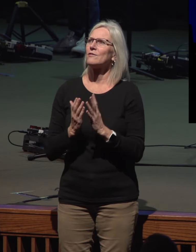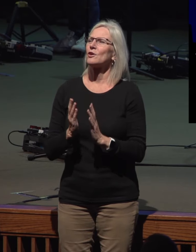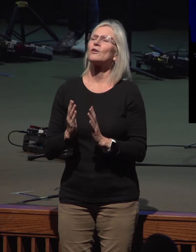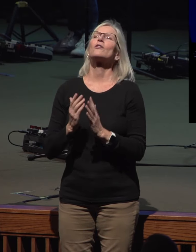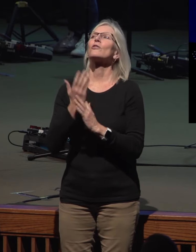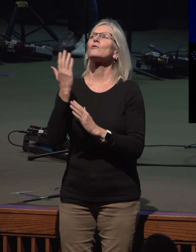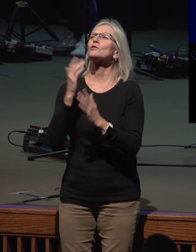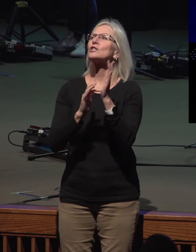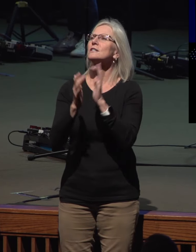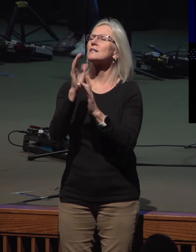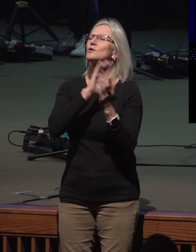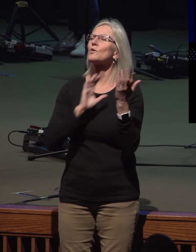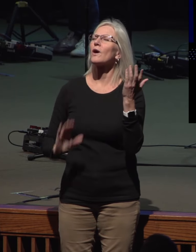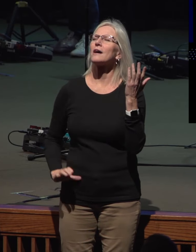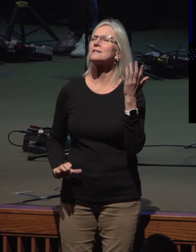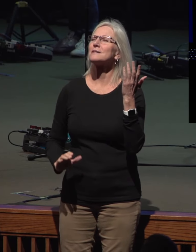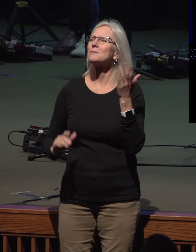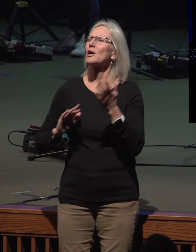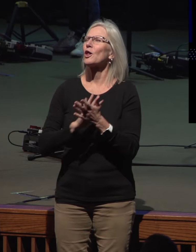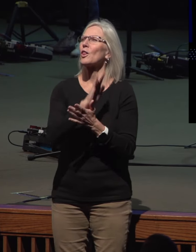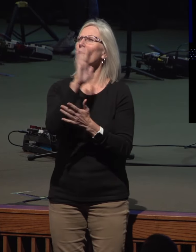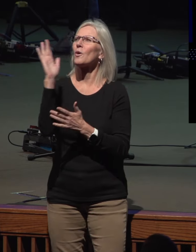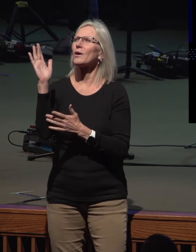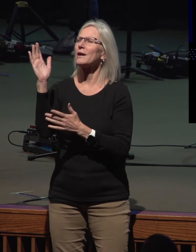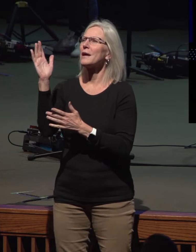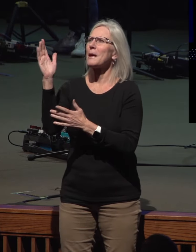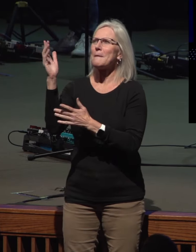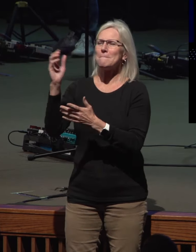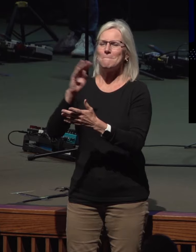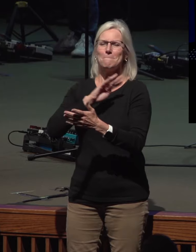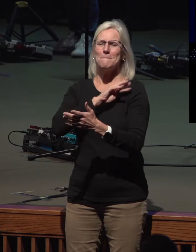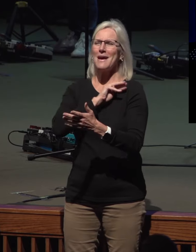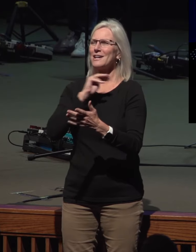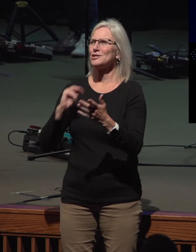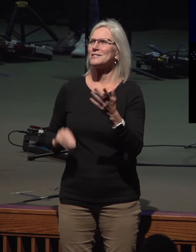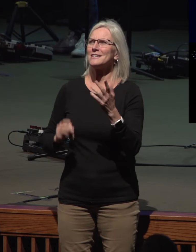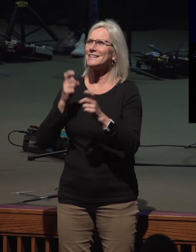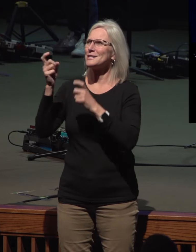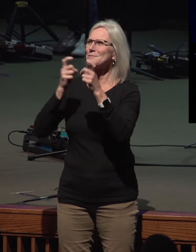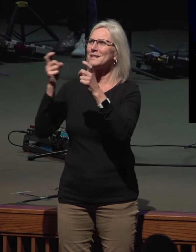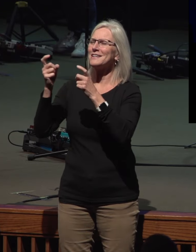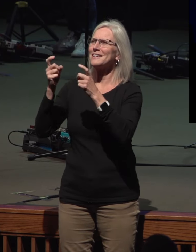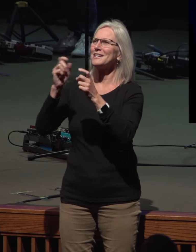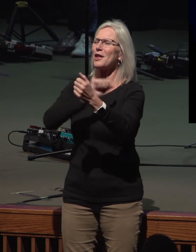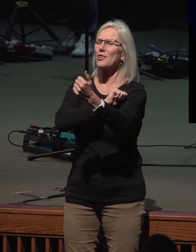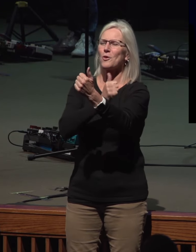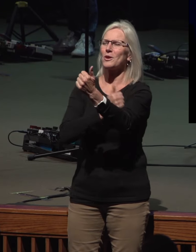Christ, our Lord, be glory, majesty, dominion, and authority before all time, and